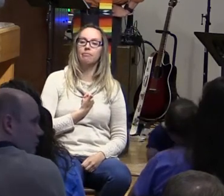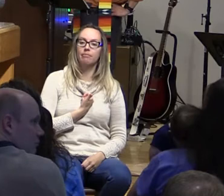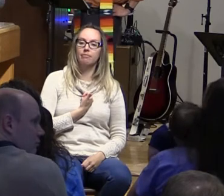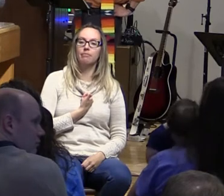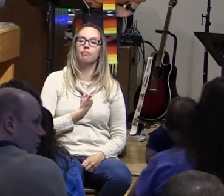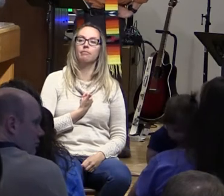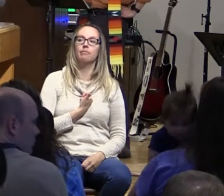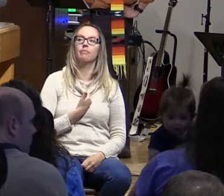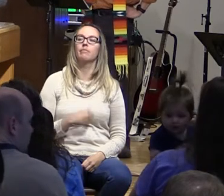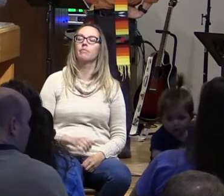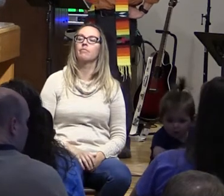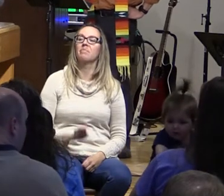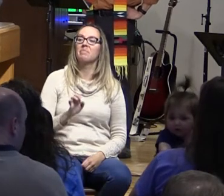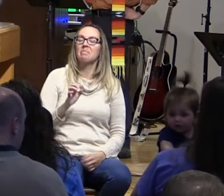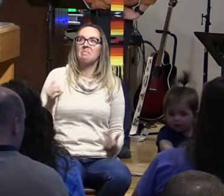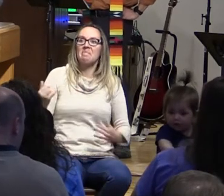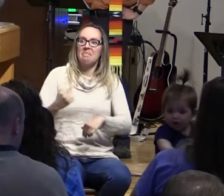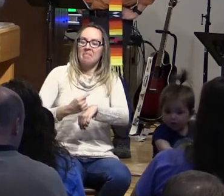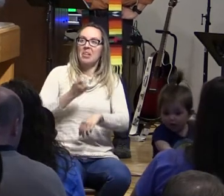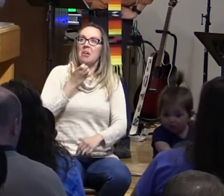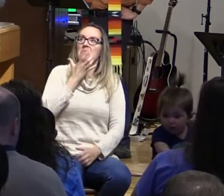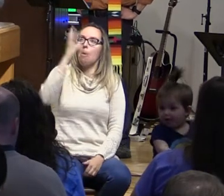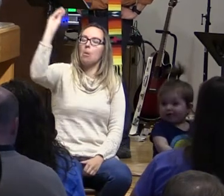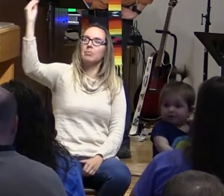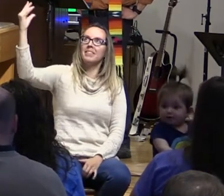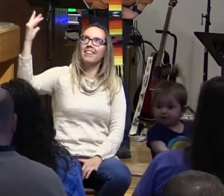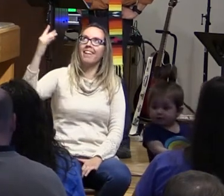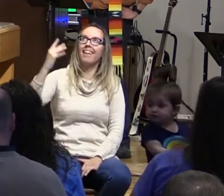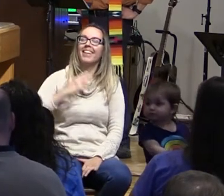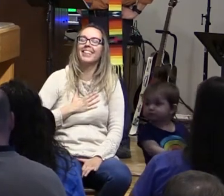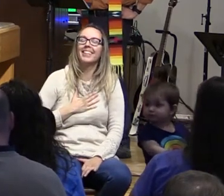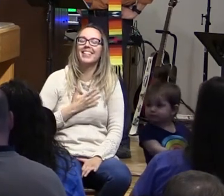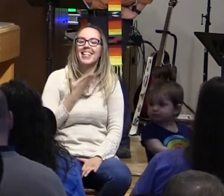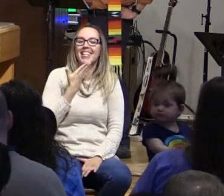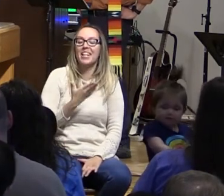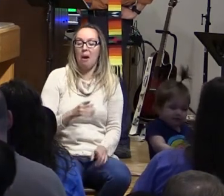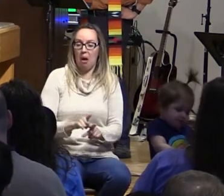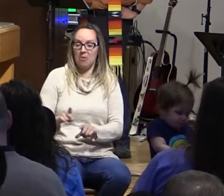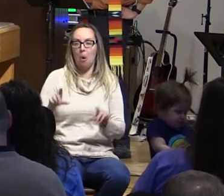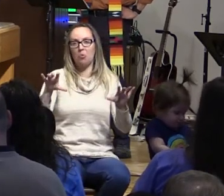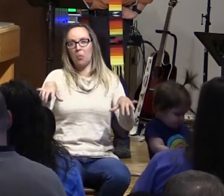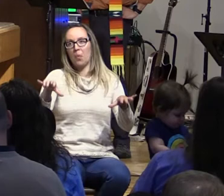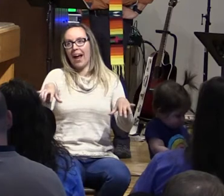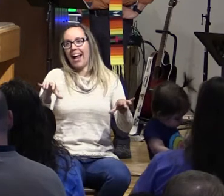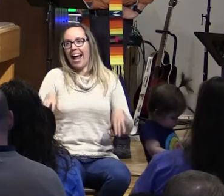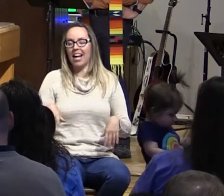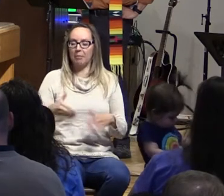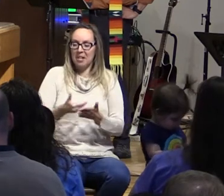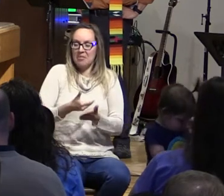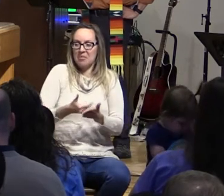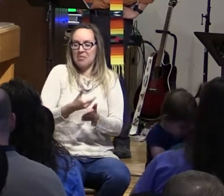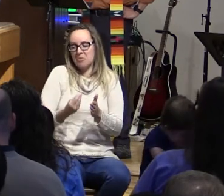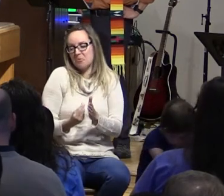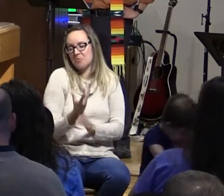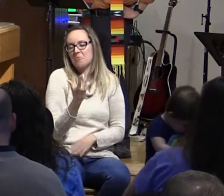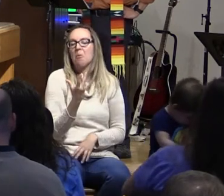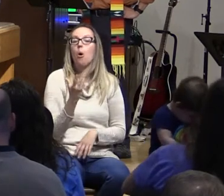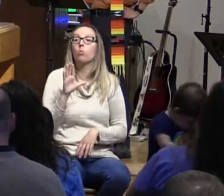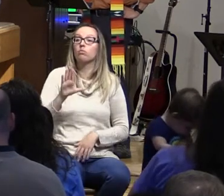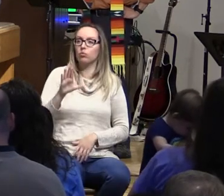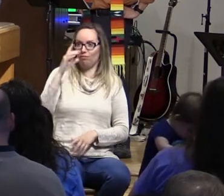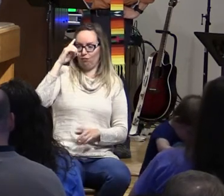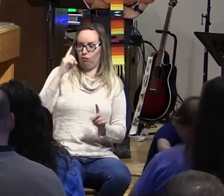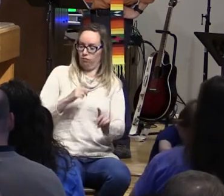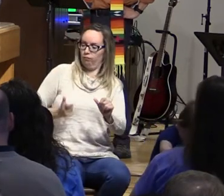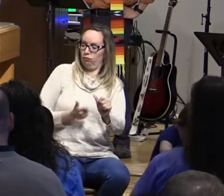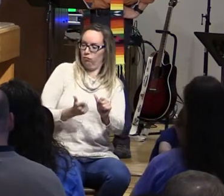God, thank you for the warmth of the sunshine and the refreshment of the rain. Thank you for guiding us to the destination you call